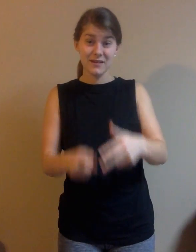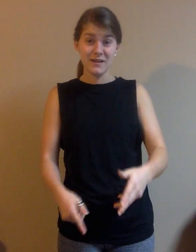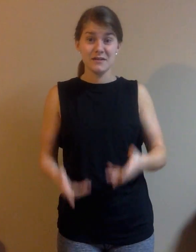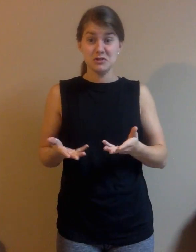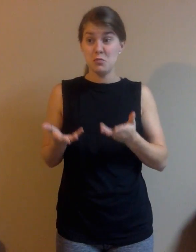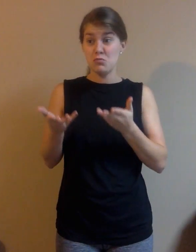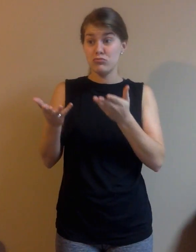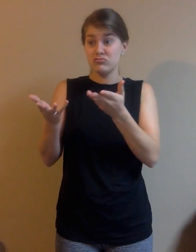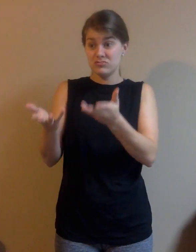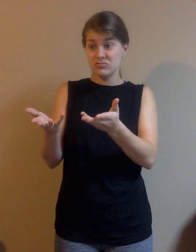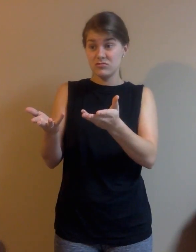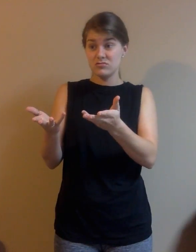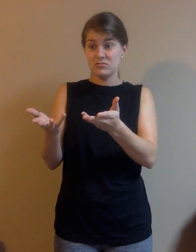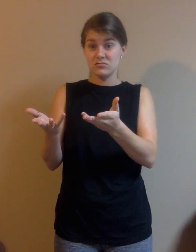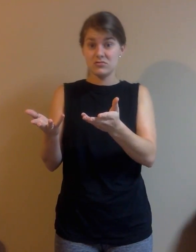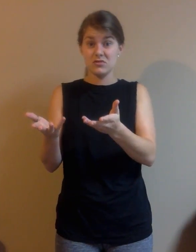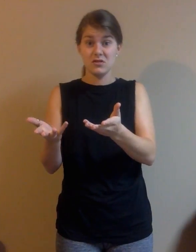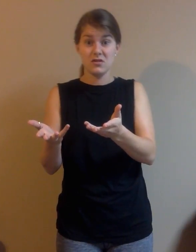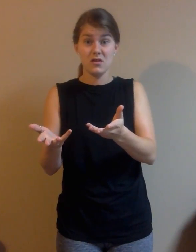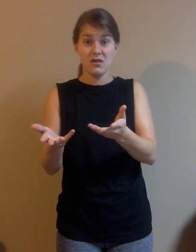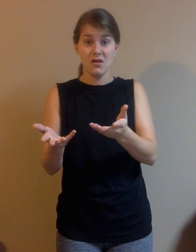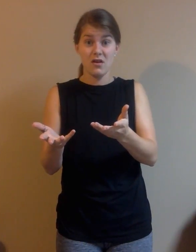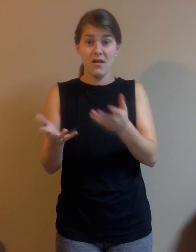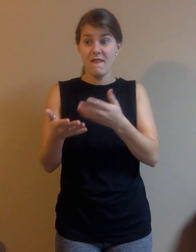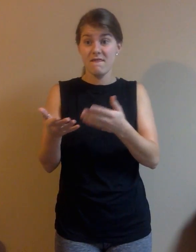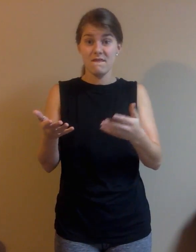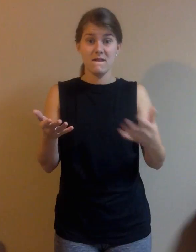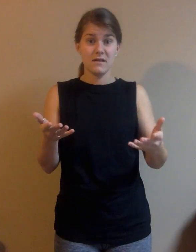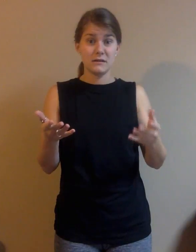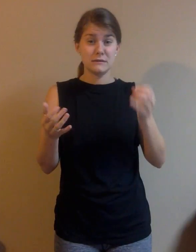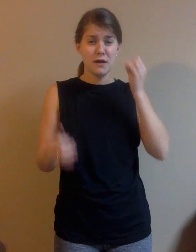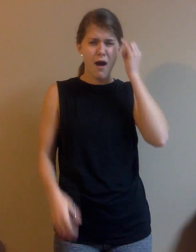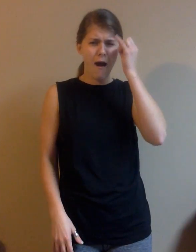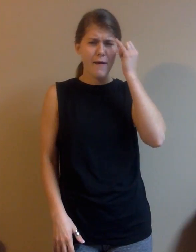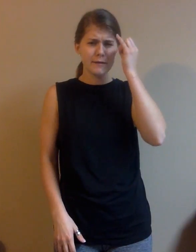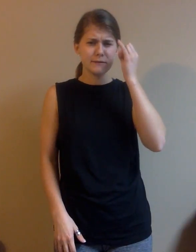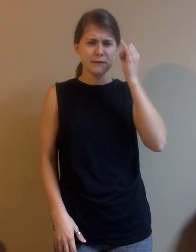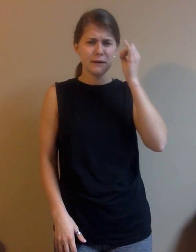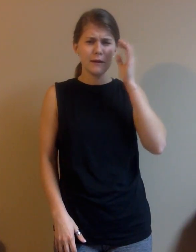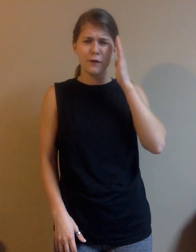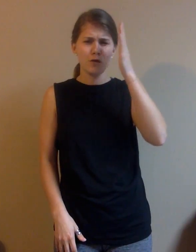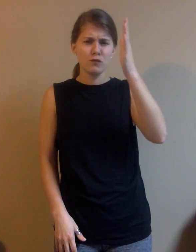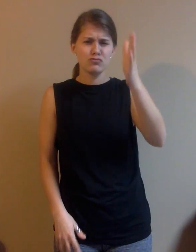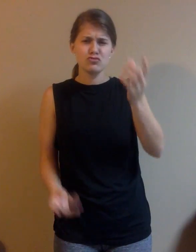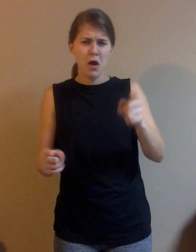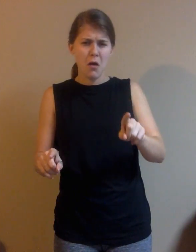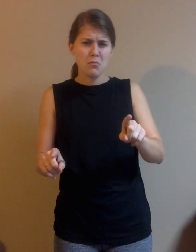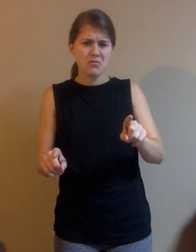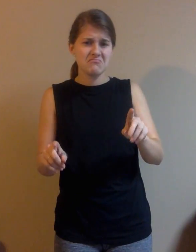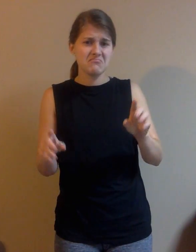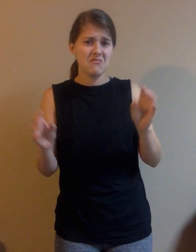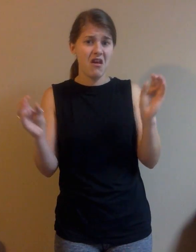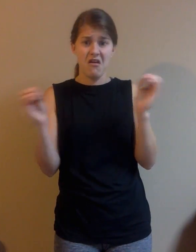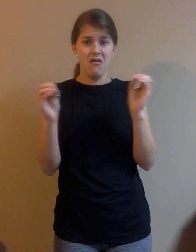happen in terms of the future. No idea how this may play out. I have an interest in education.